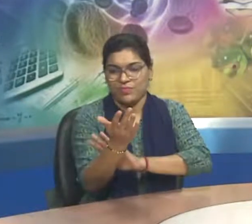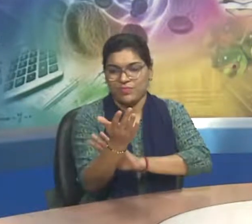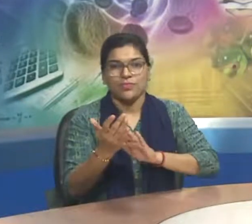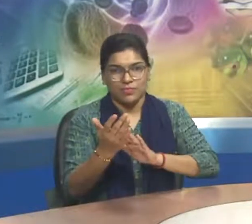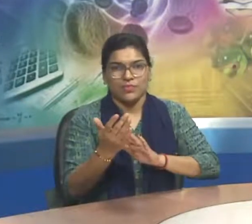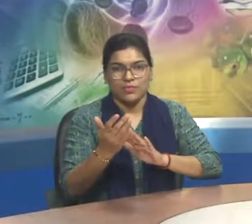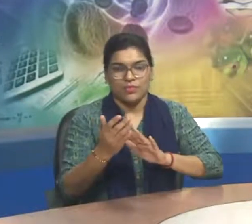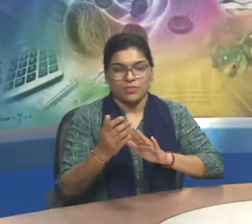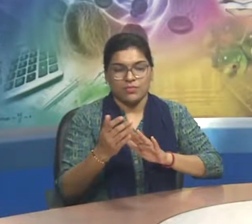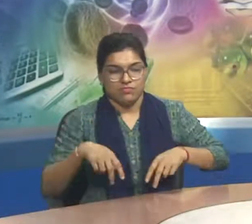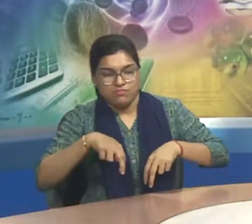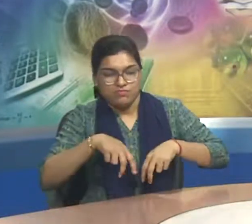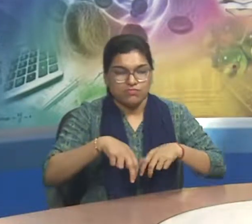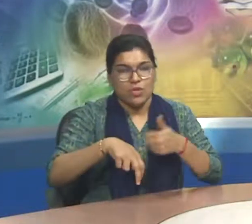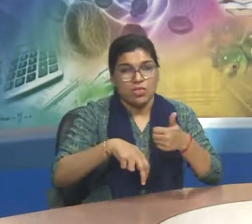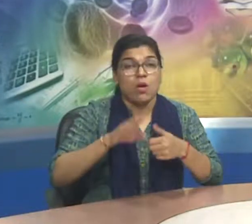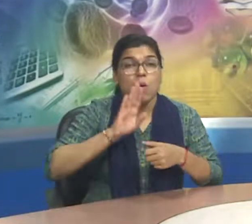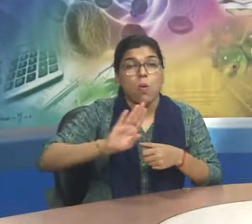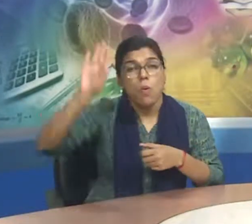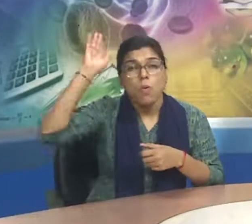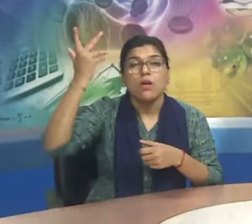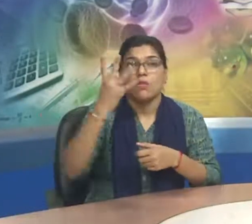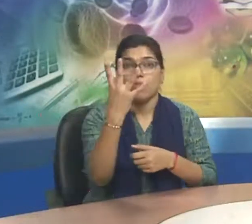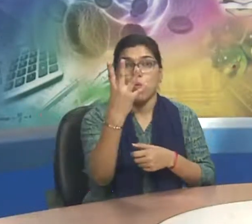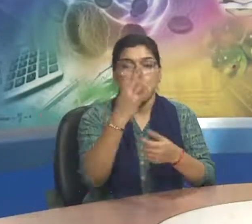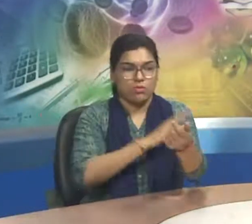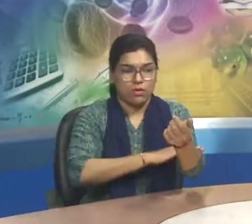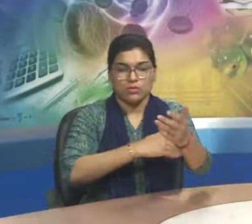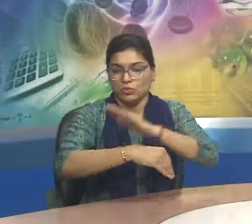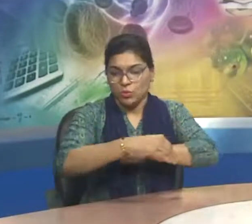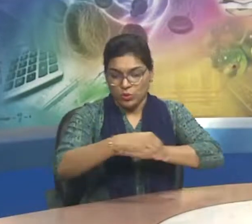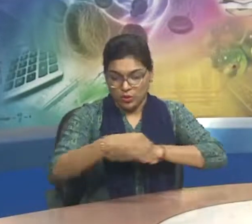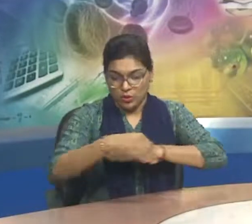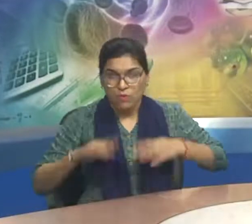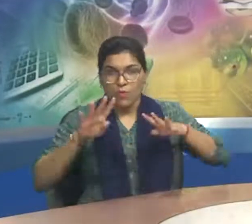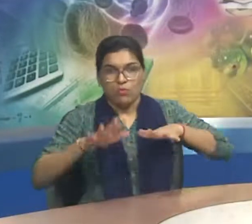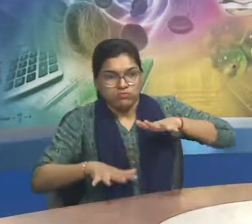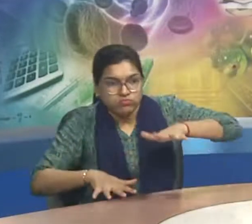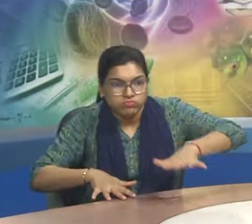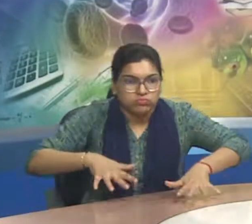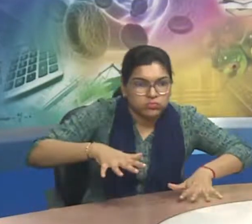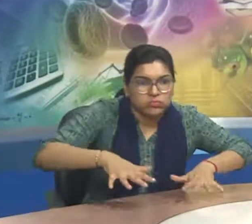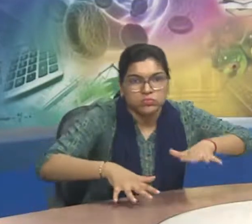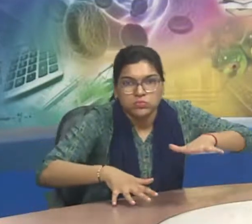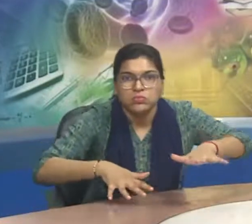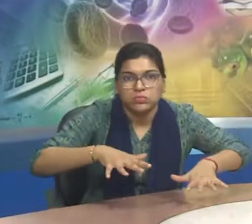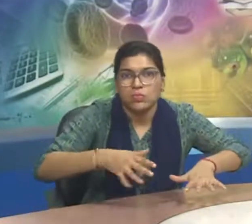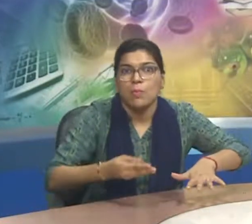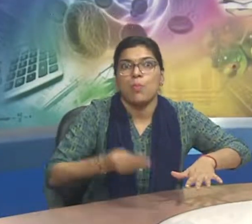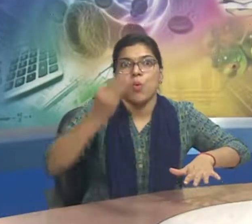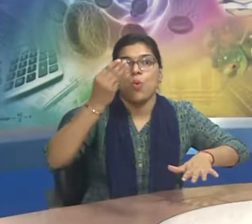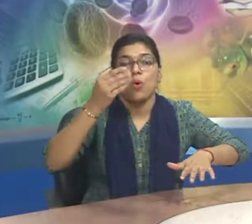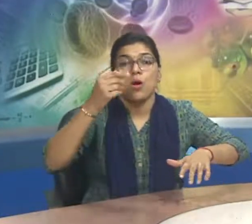the present time. And the second big trend in the